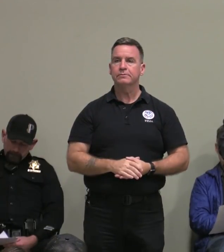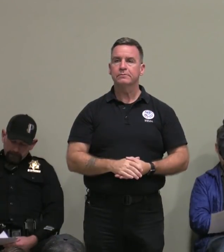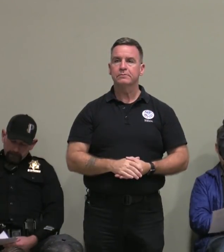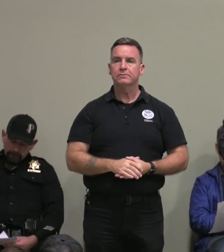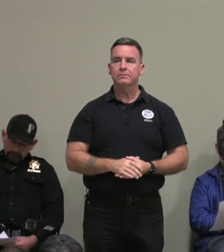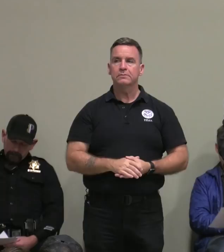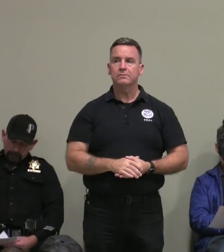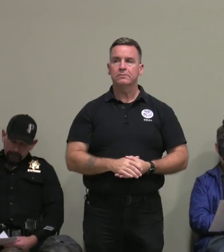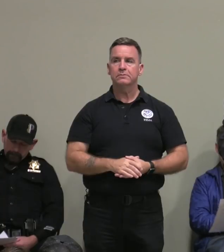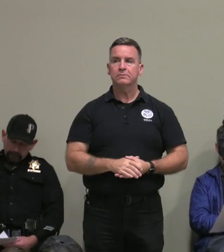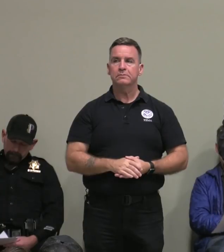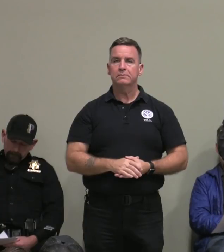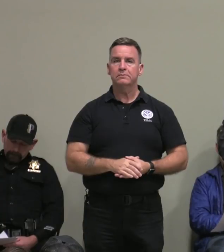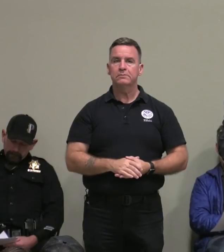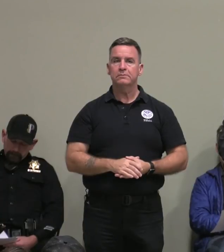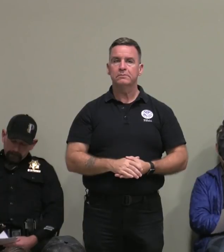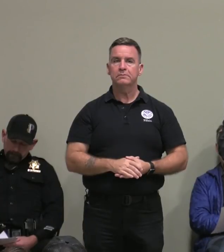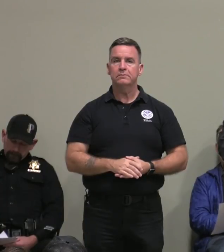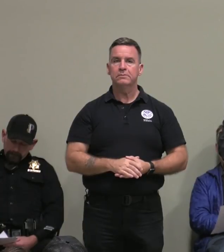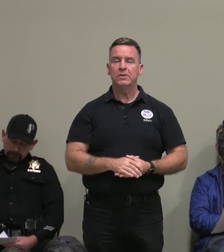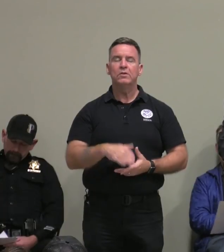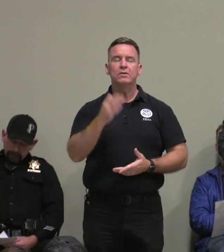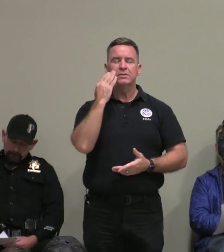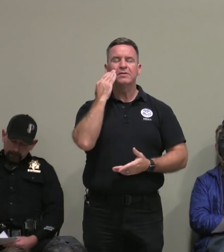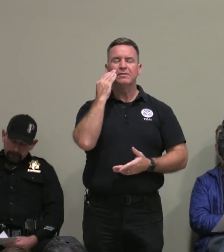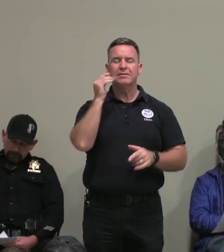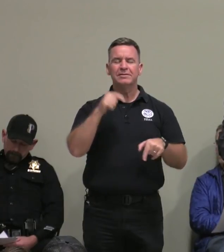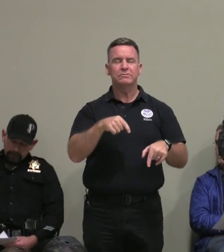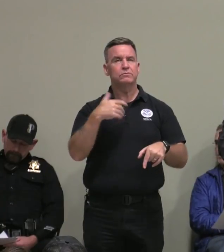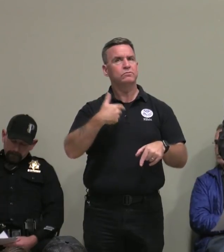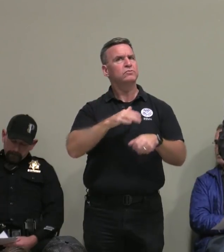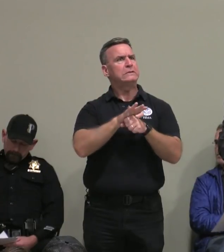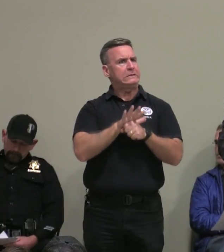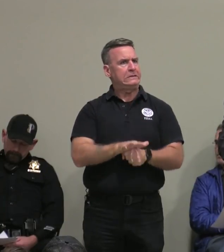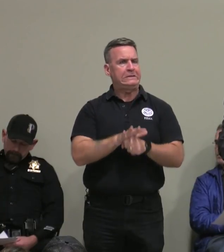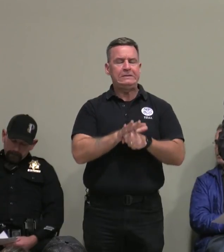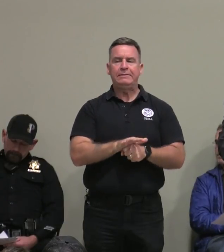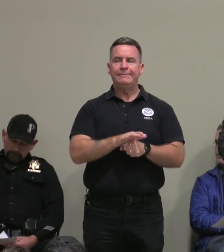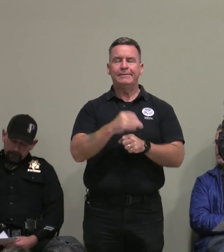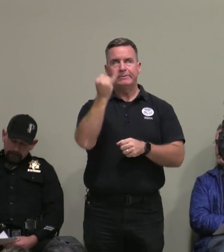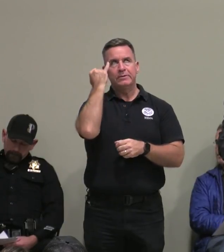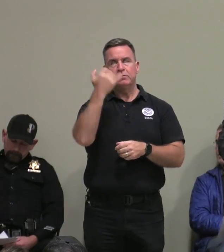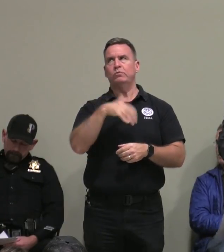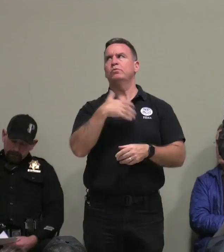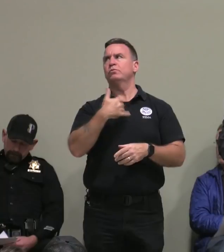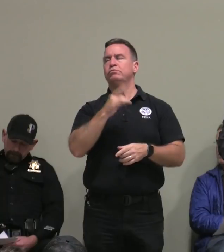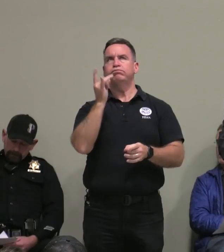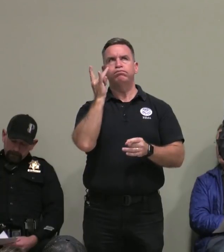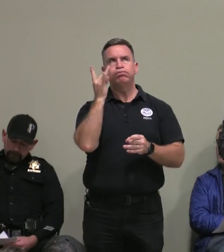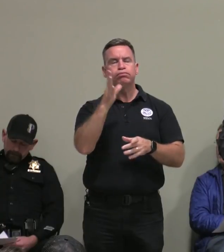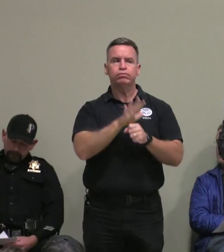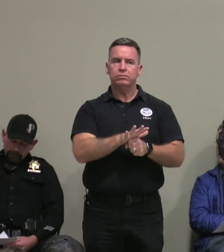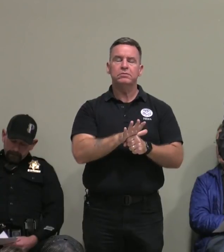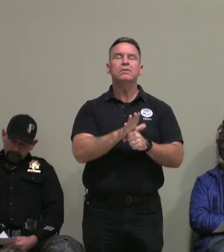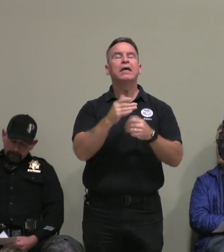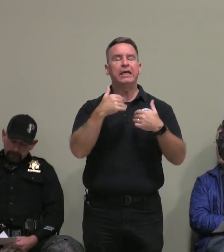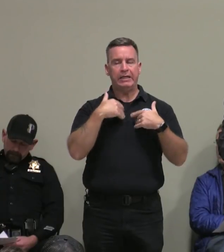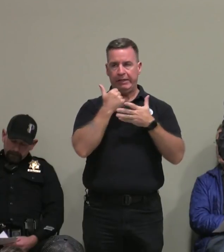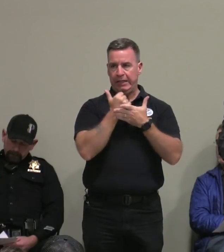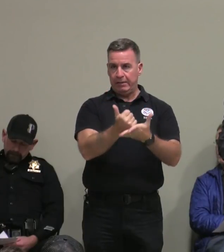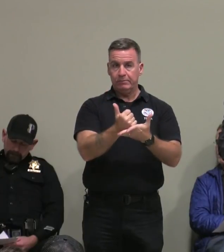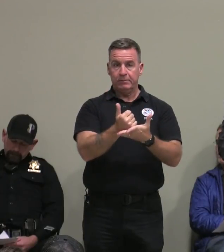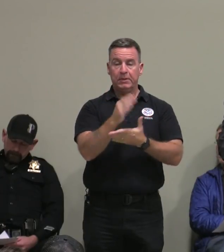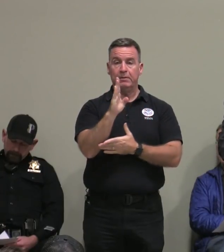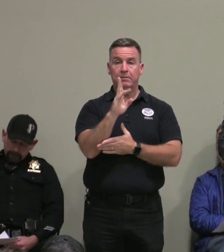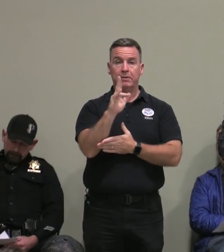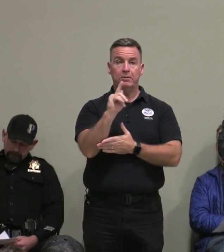We also know this experience has been stressful. I can imagine very stressful. There's help. Butte